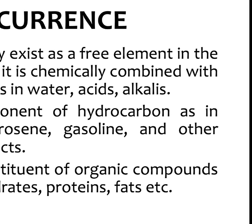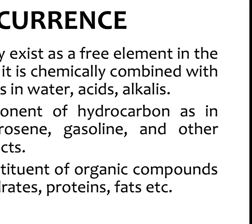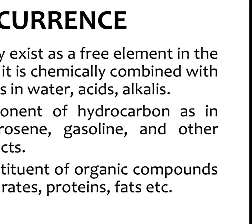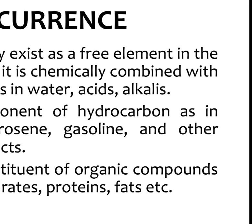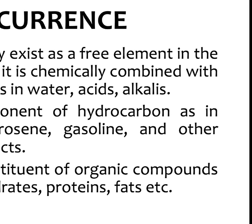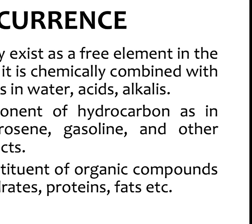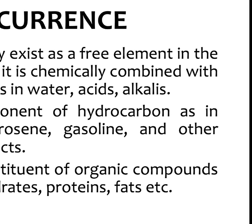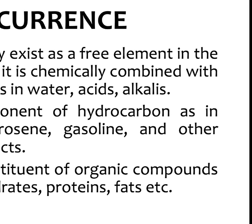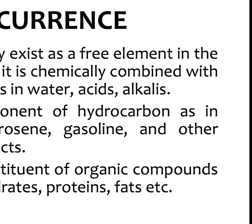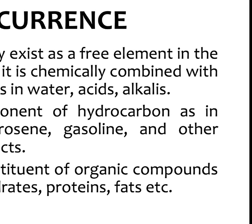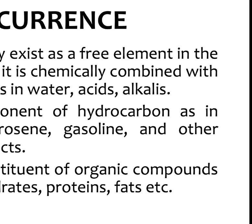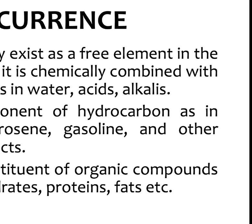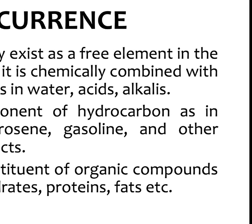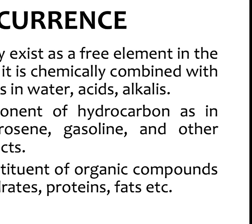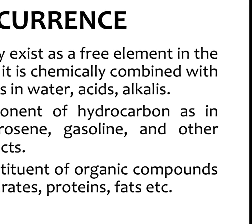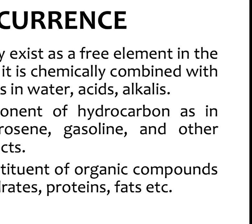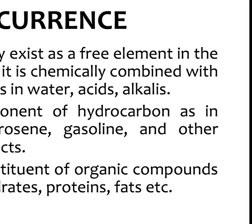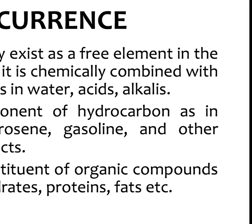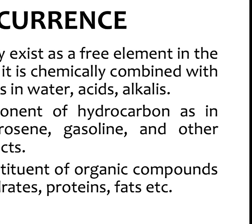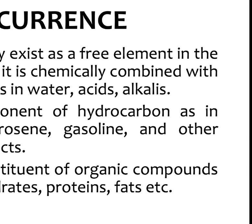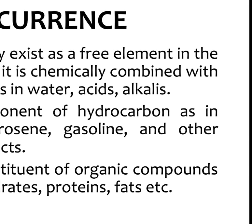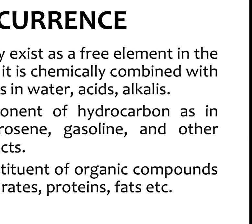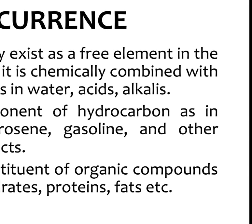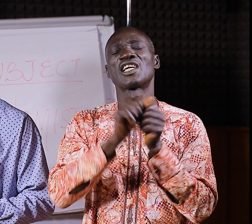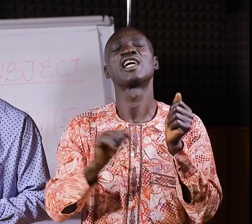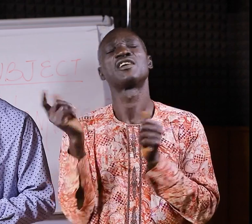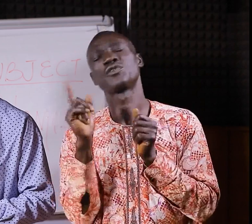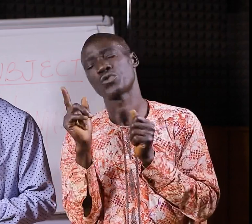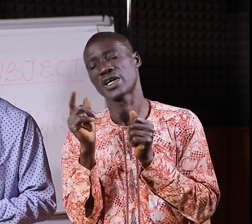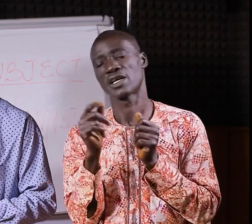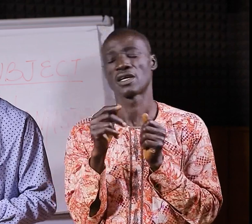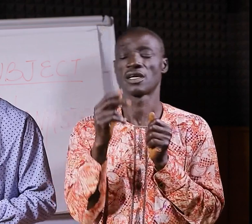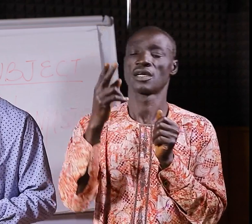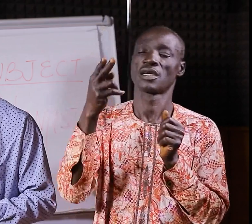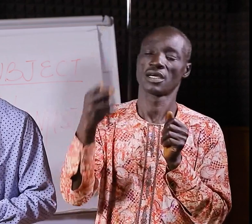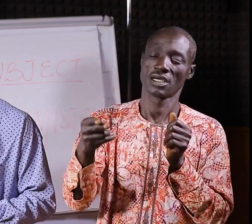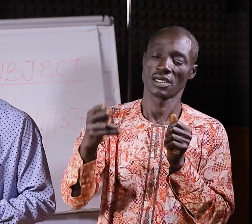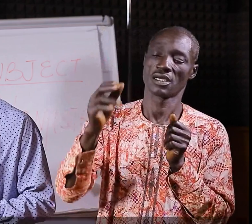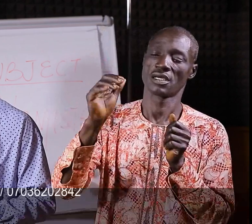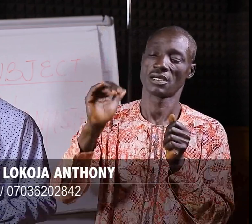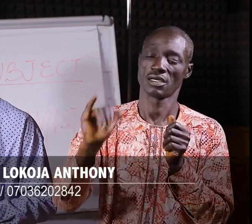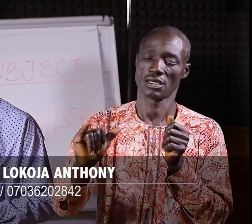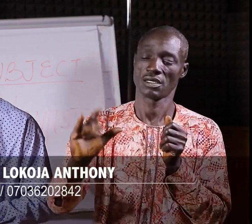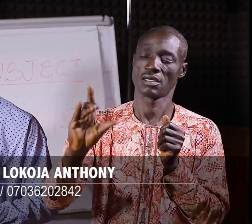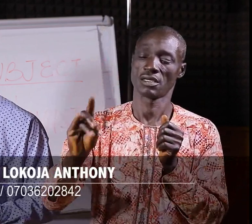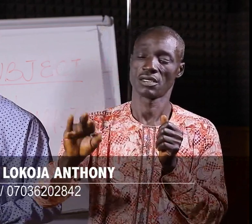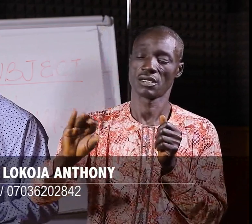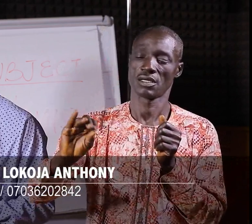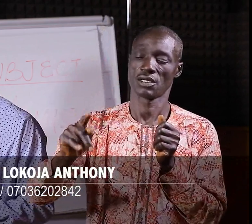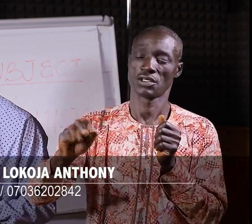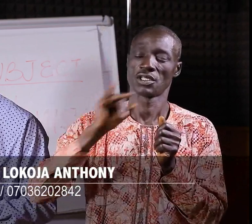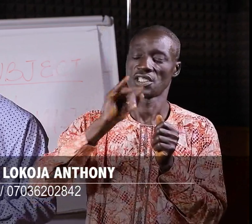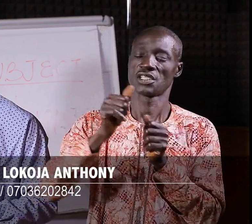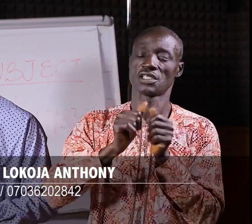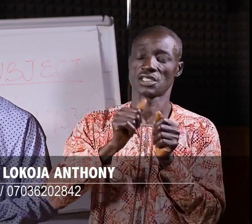protein, fat, and oil. So hydrogen is almost everywhere. It is a very, very important element. Having said